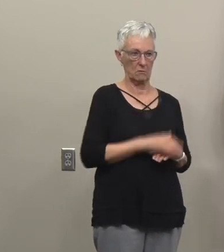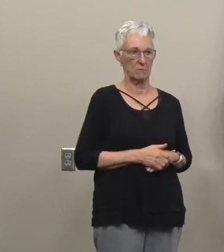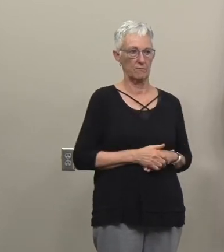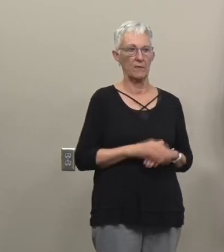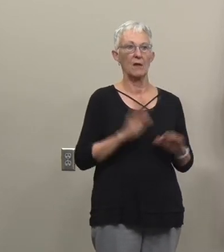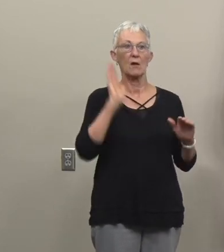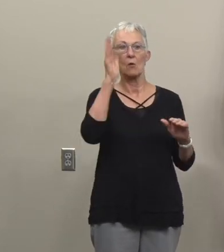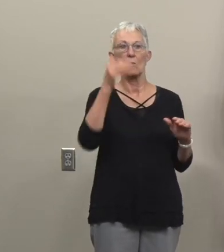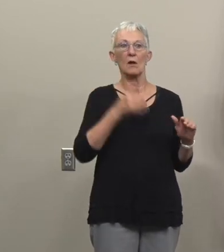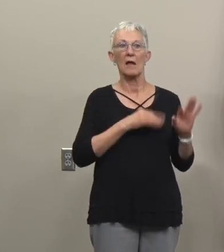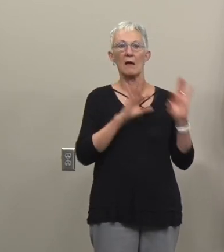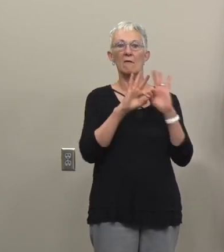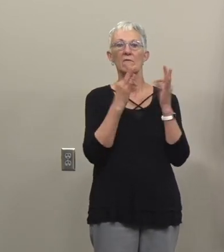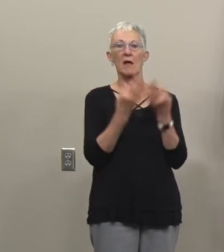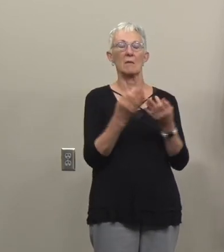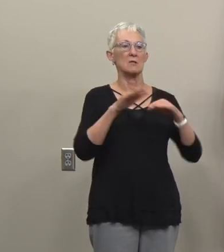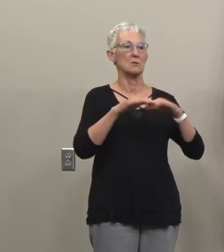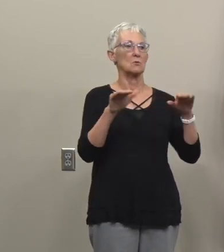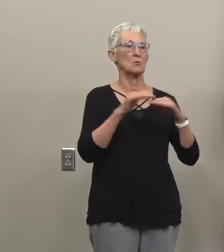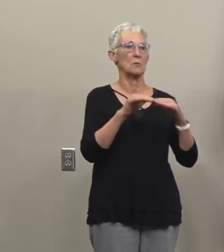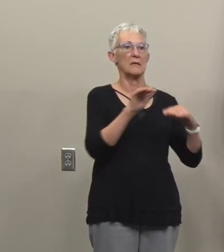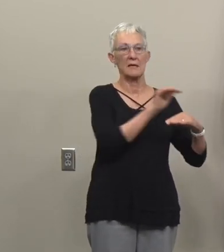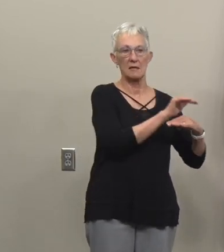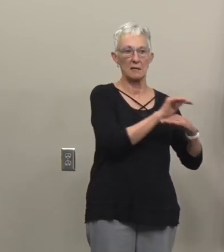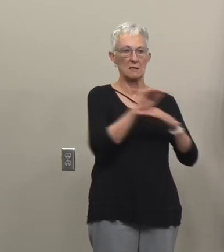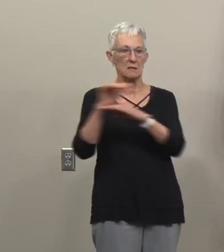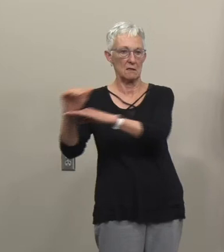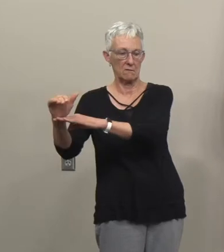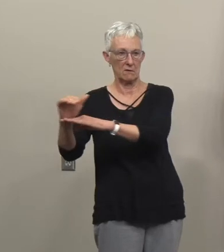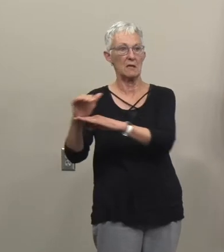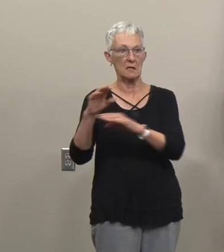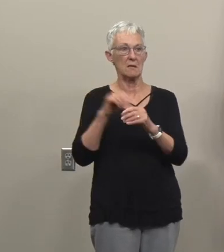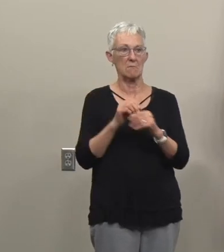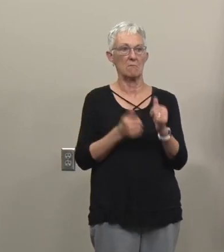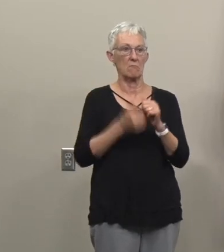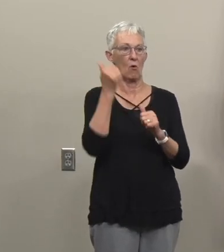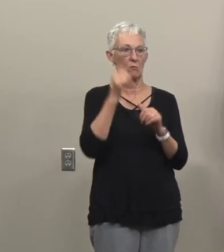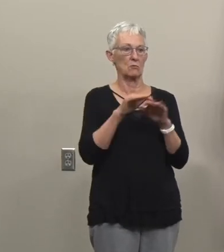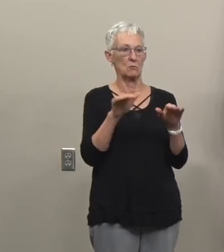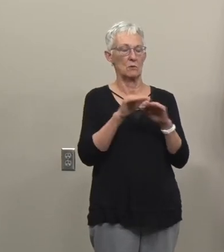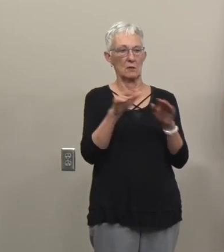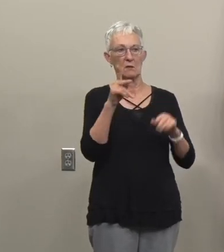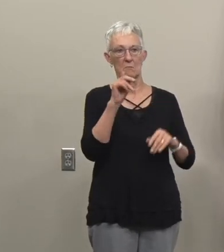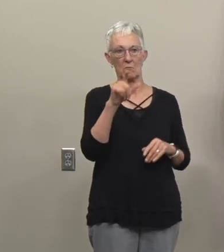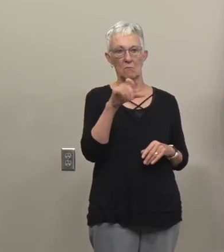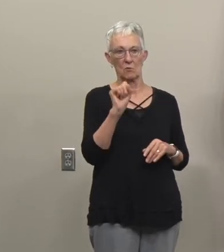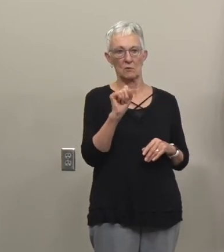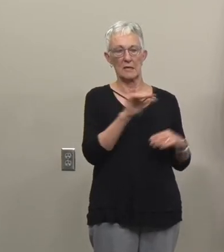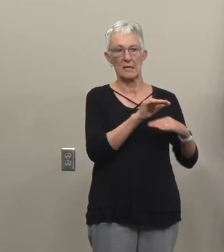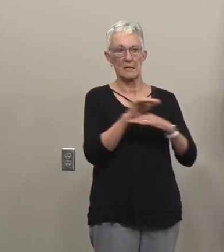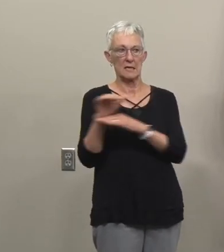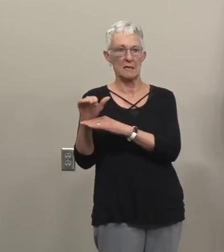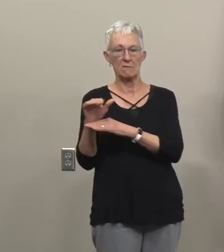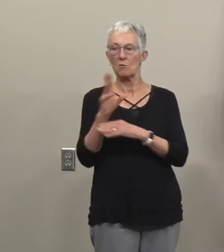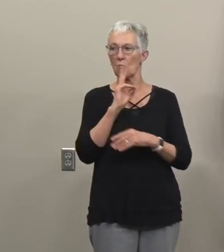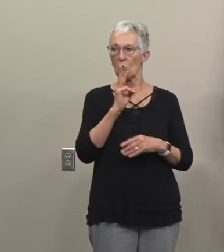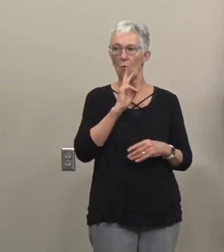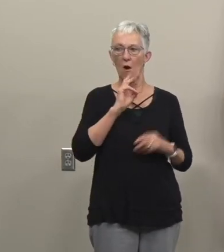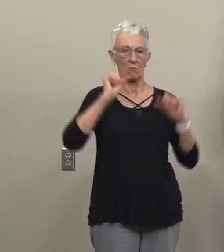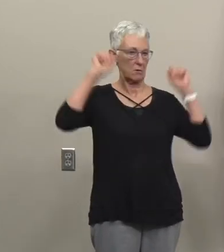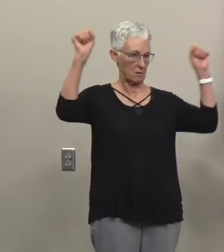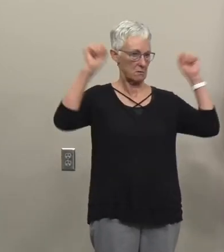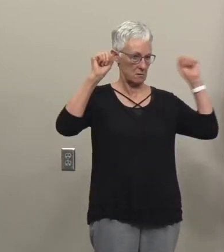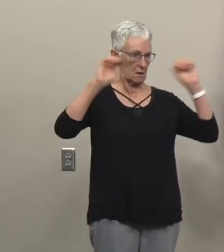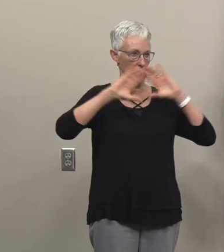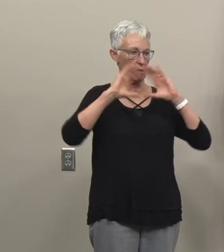weekly basis. Learn to swim programs may be offered in July. And evening water fitness classes will be offered again this summer, and